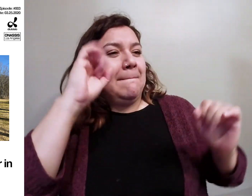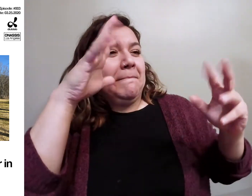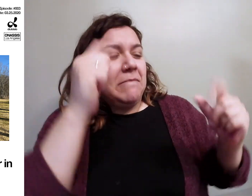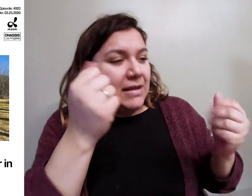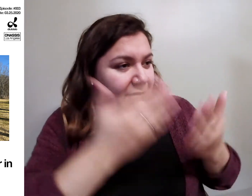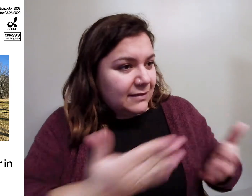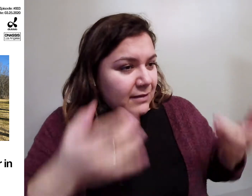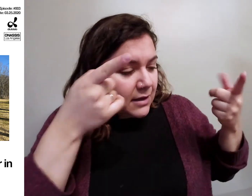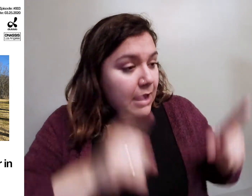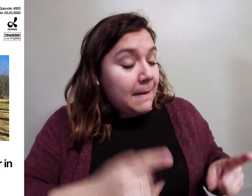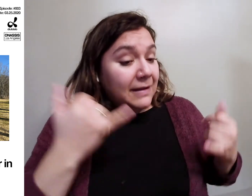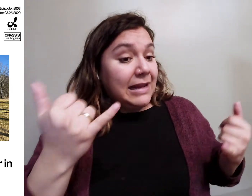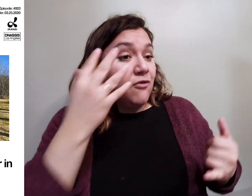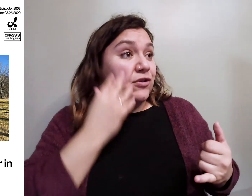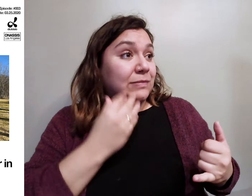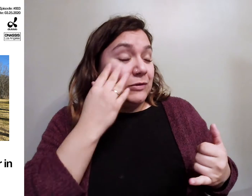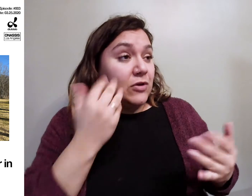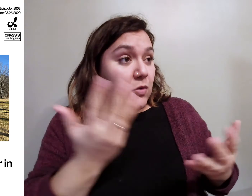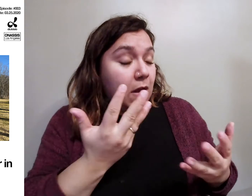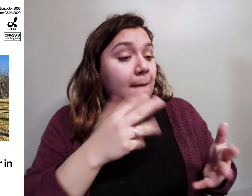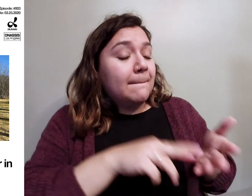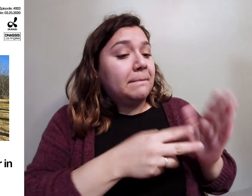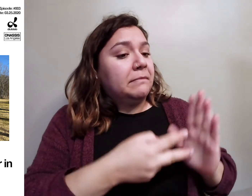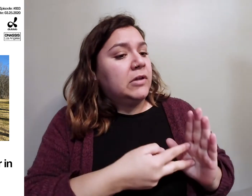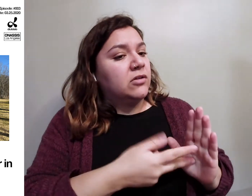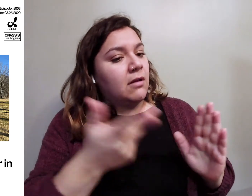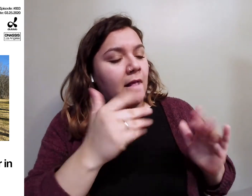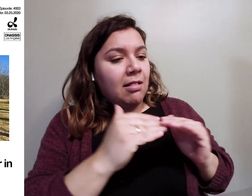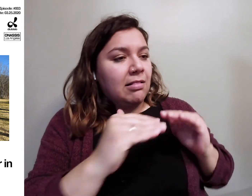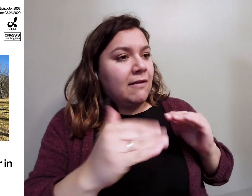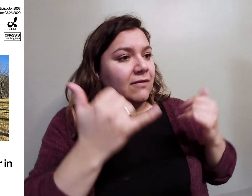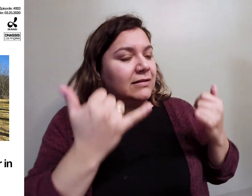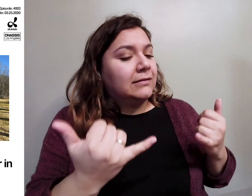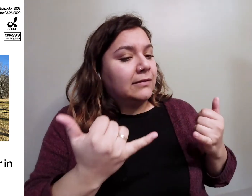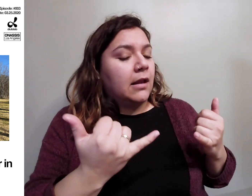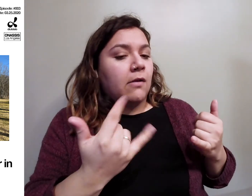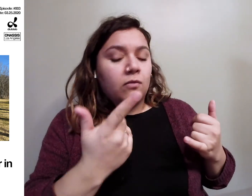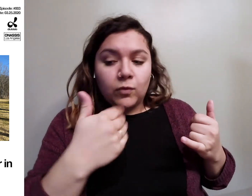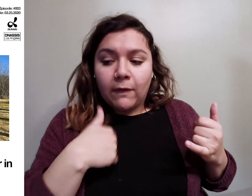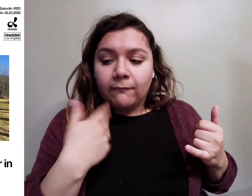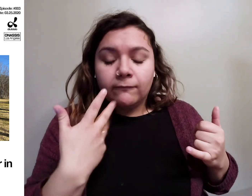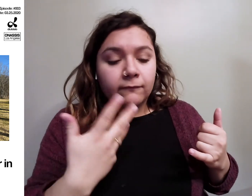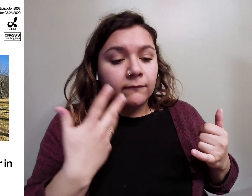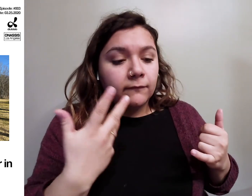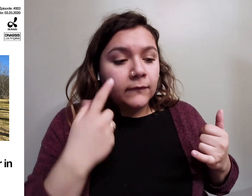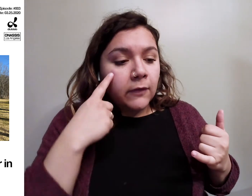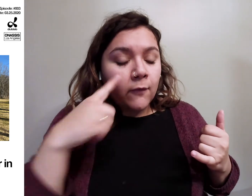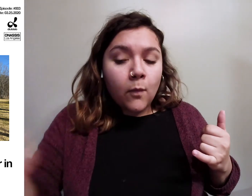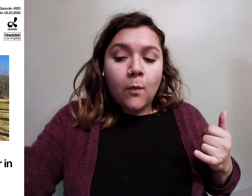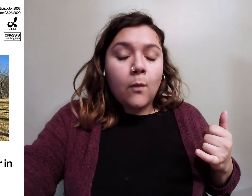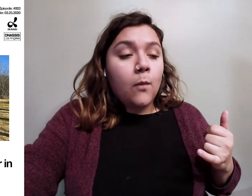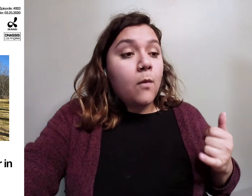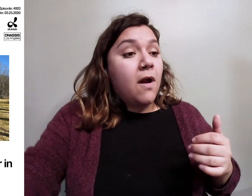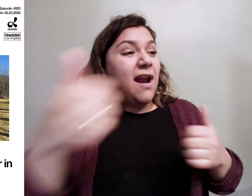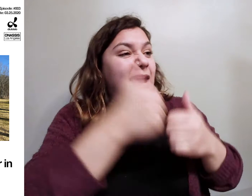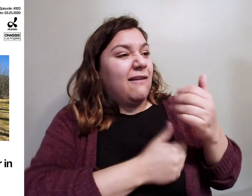my life, I've never lived something that has affected everyone. Have